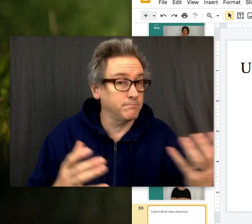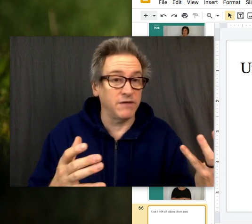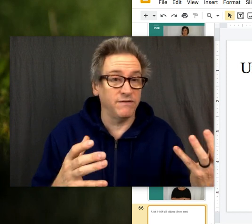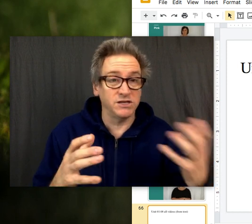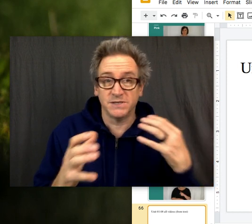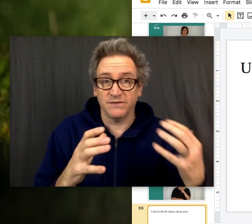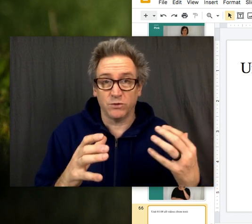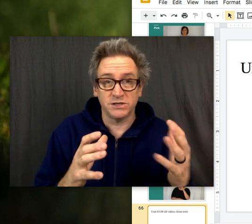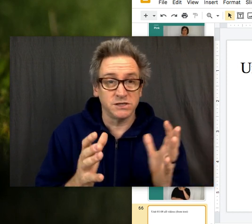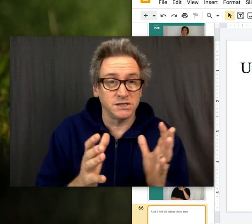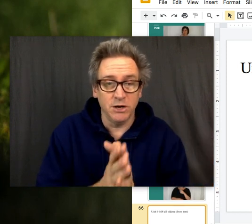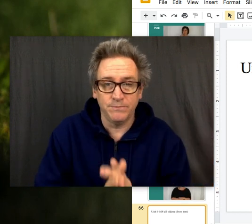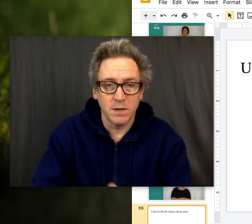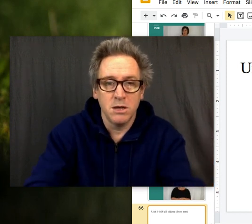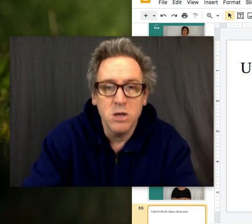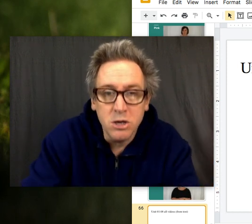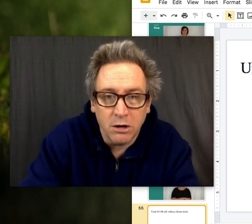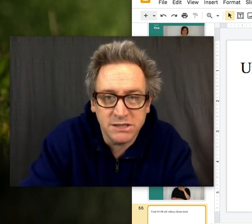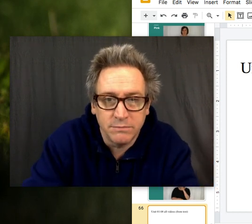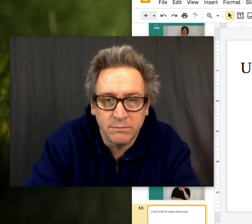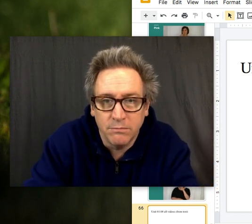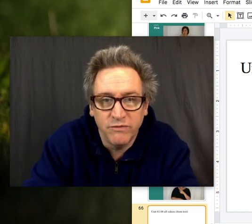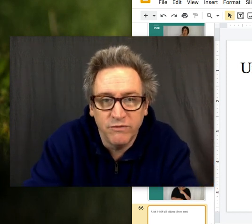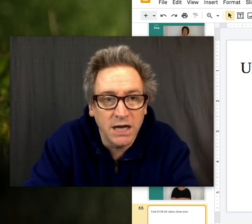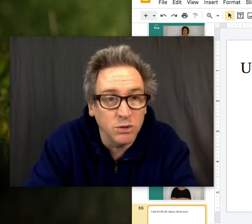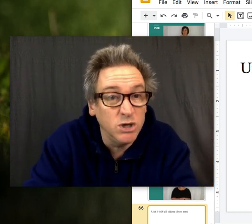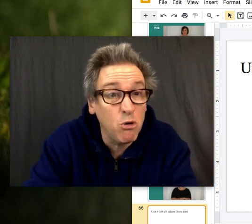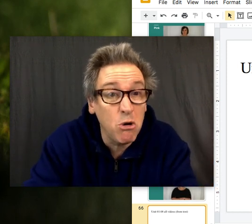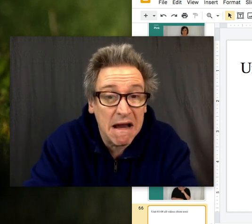If you have any specific questions, let me know. Awesome. Moving on to 1.9.